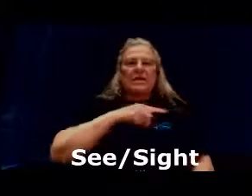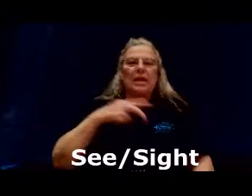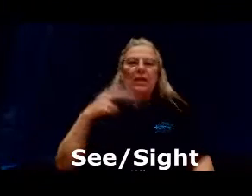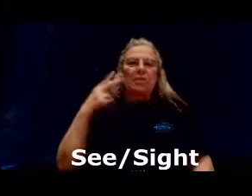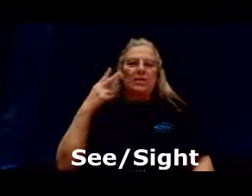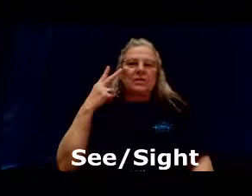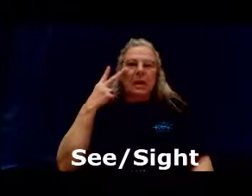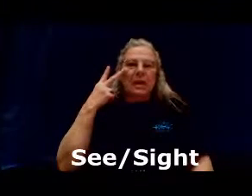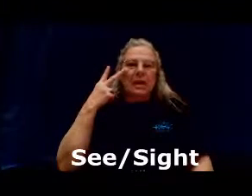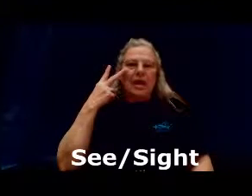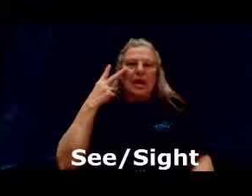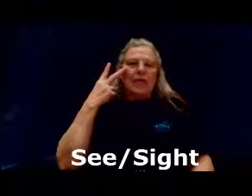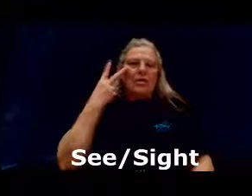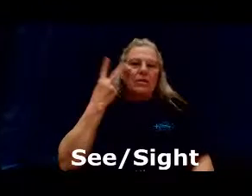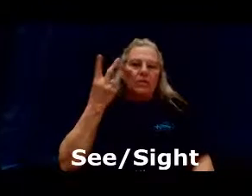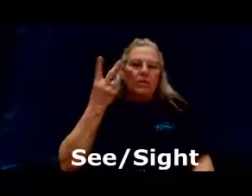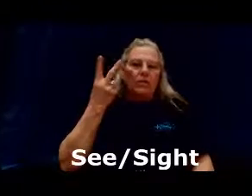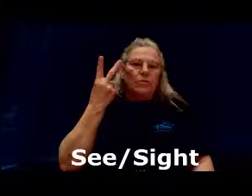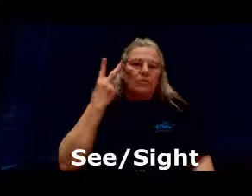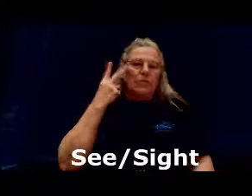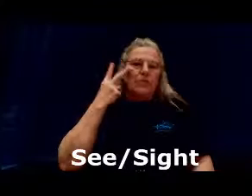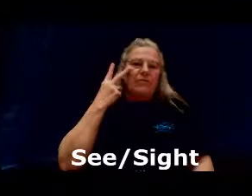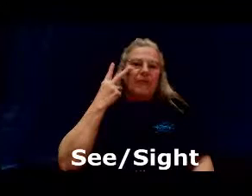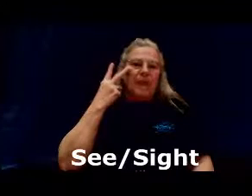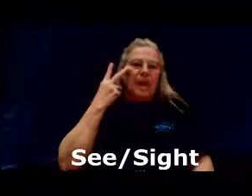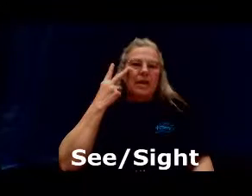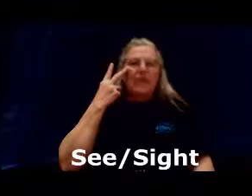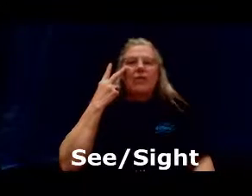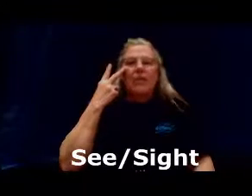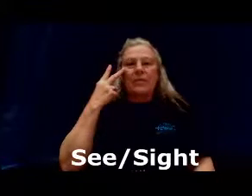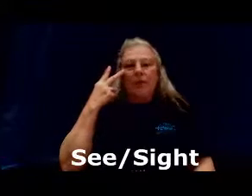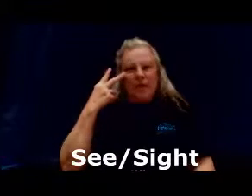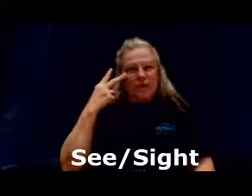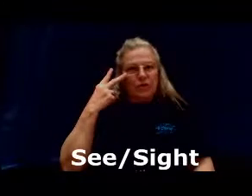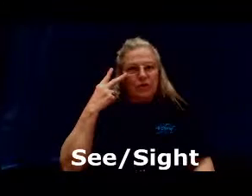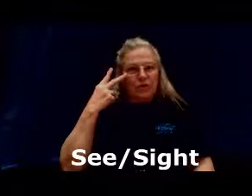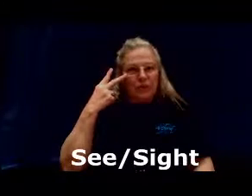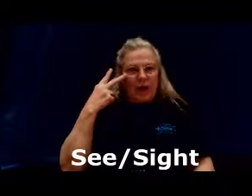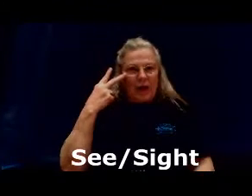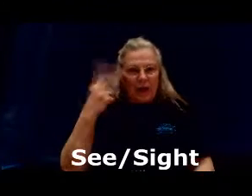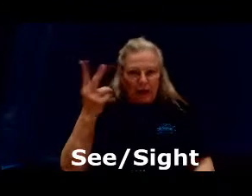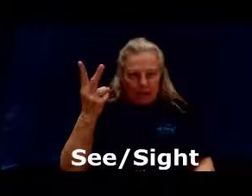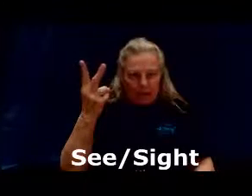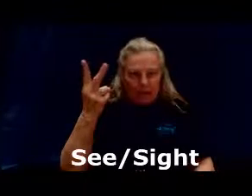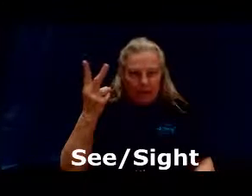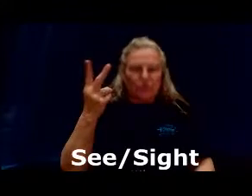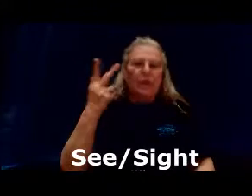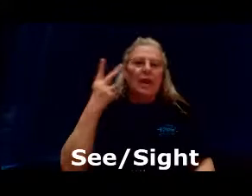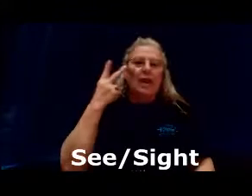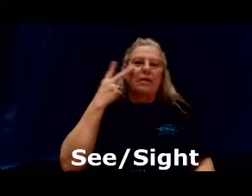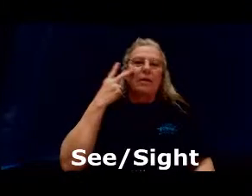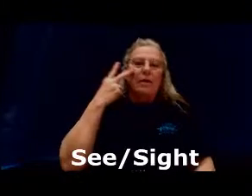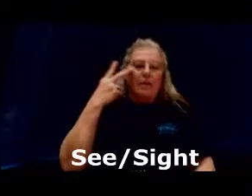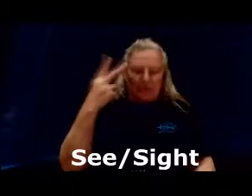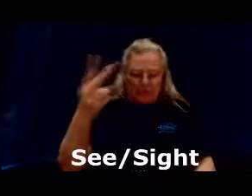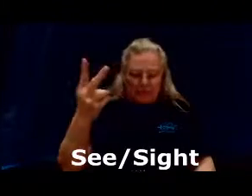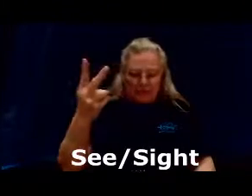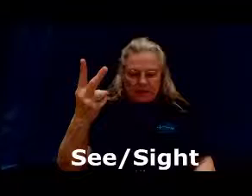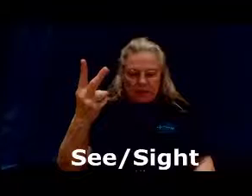See or sight, your V hand from the edge of your eye coming straight out. See